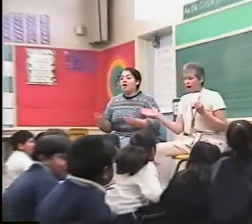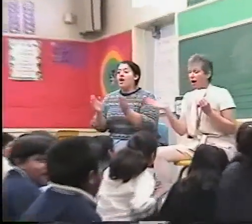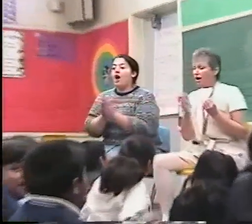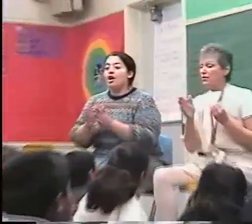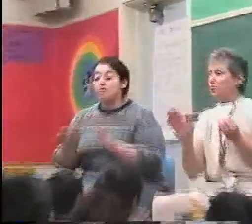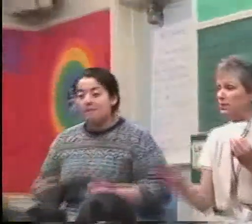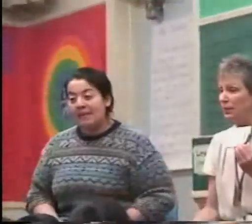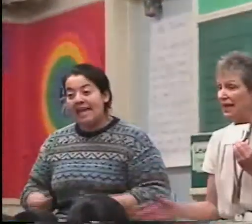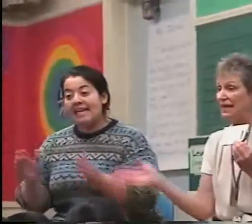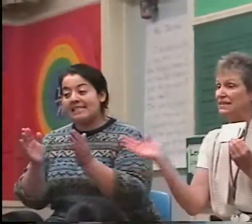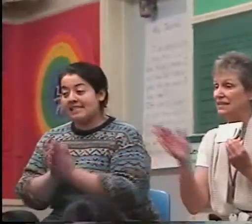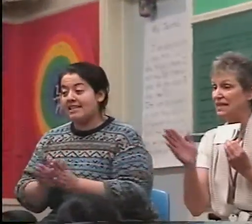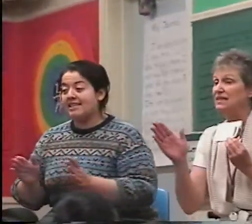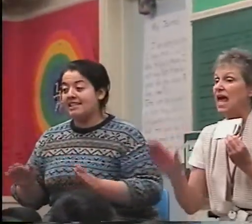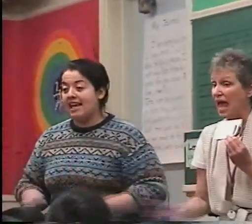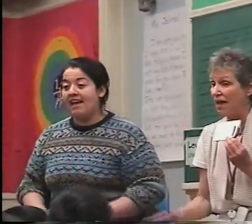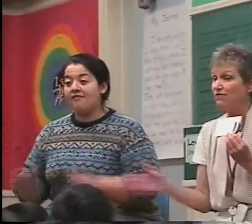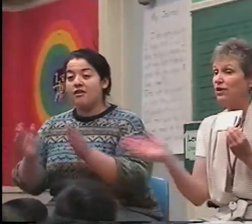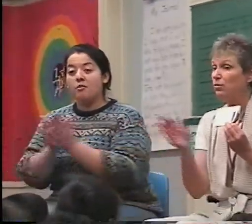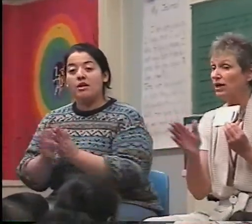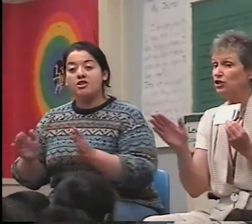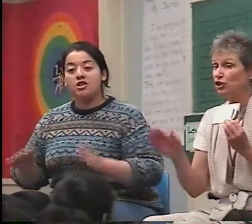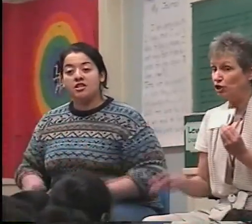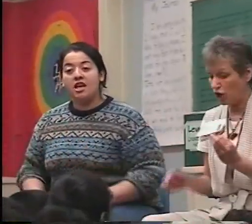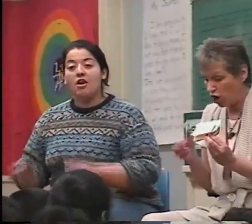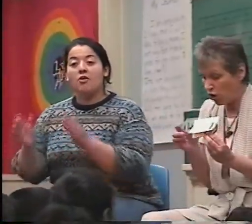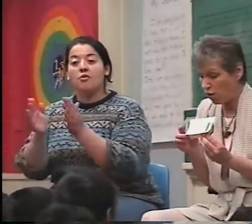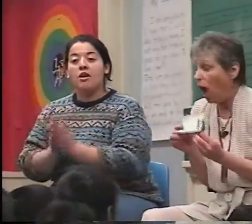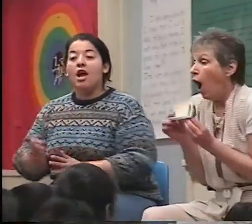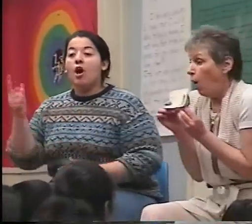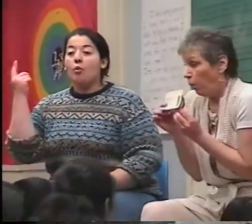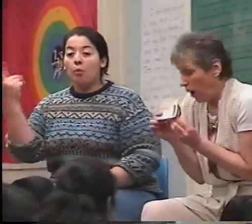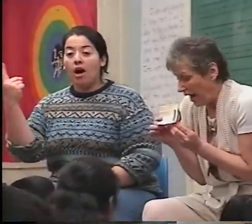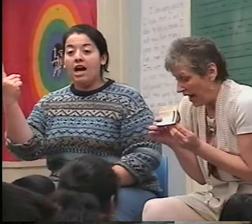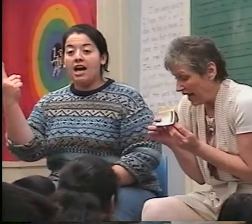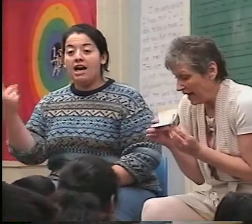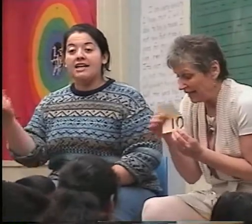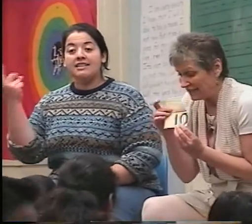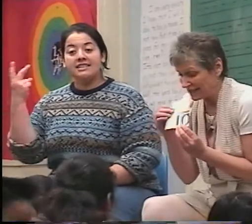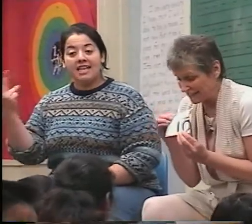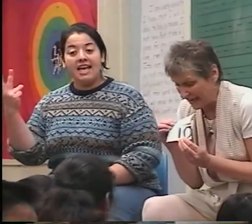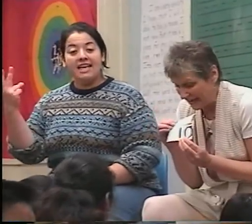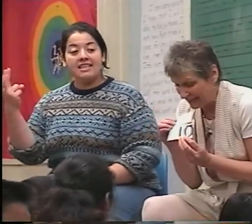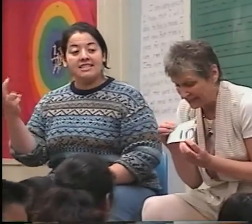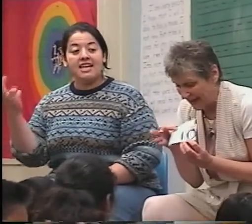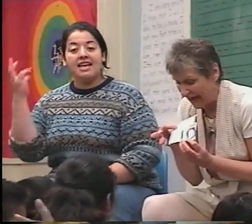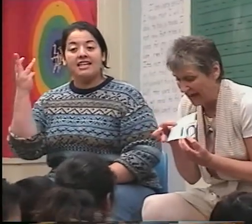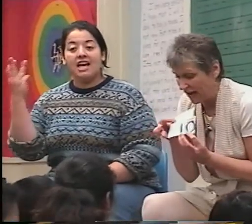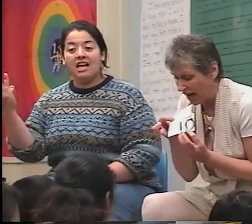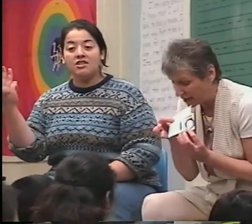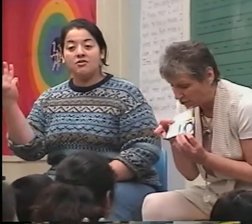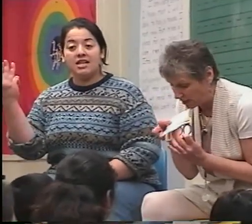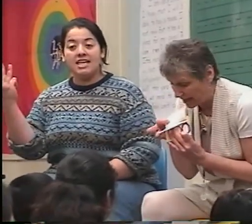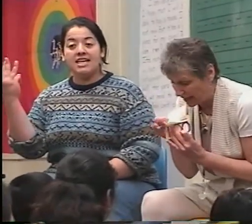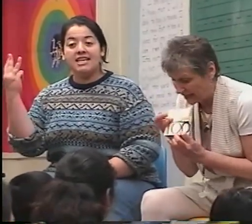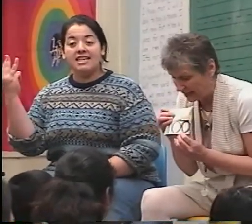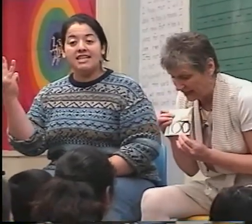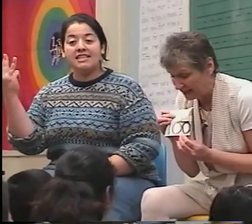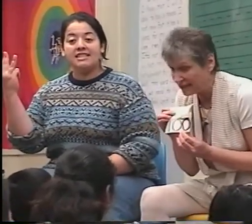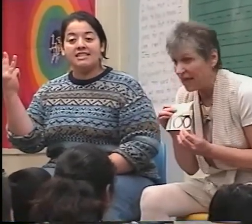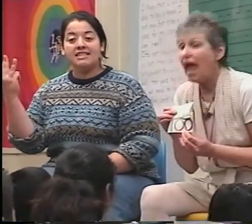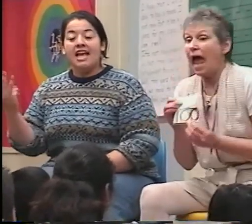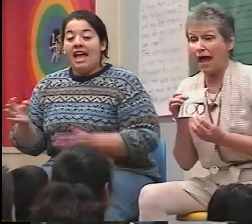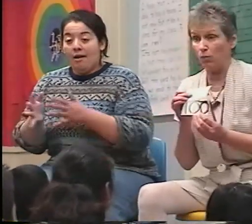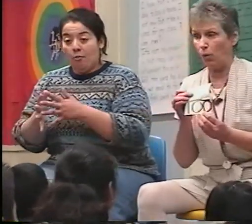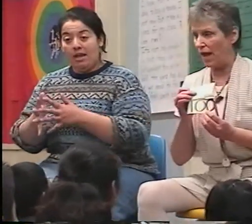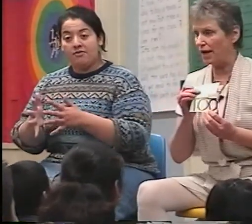There are three places everyone should know. Ones, tens, and